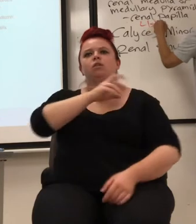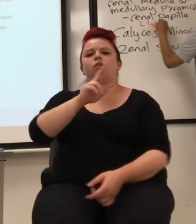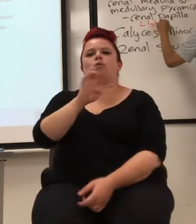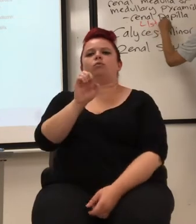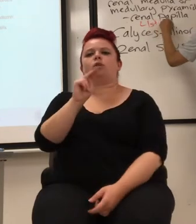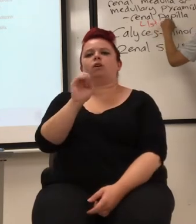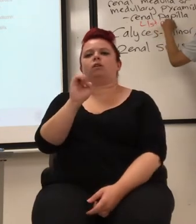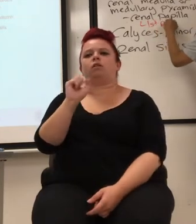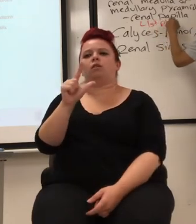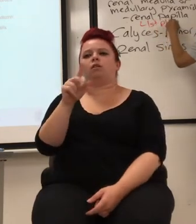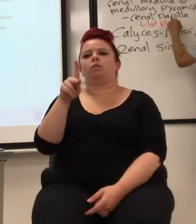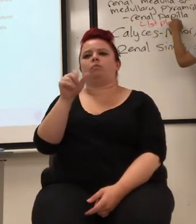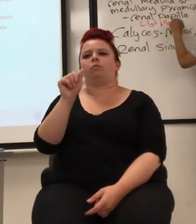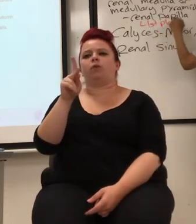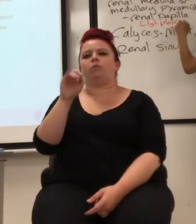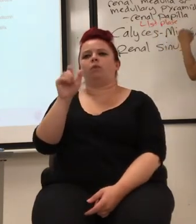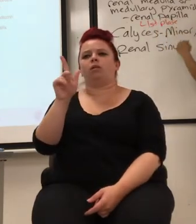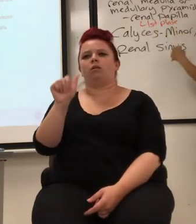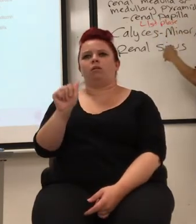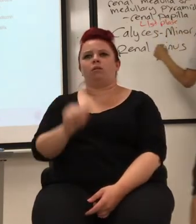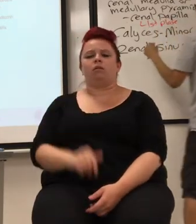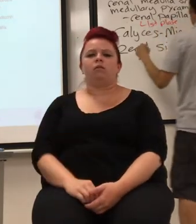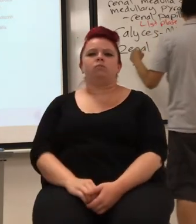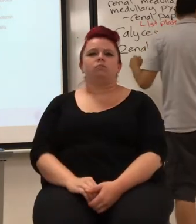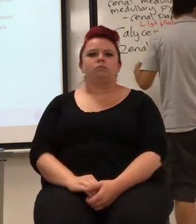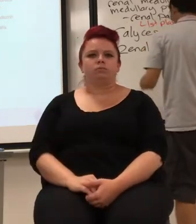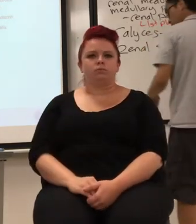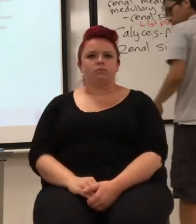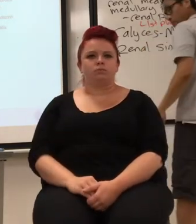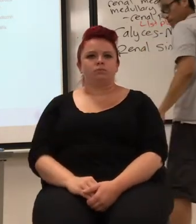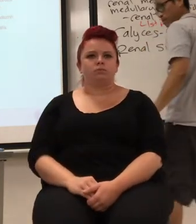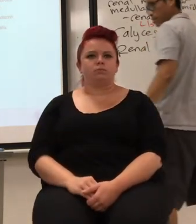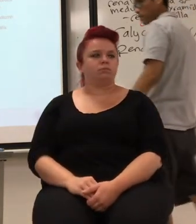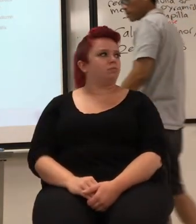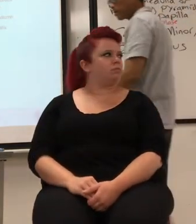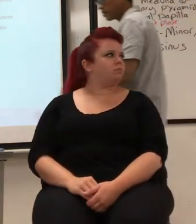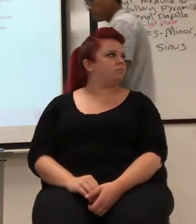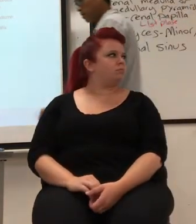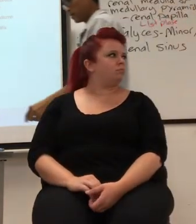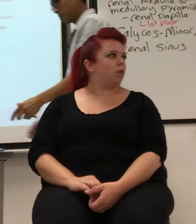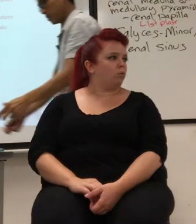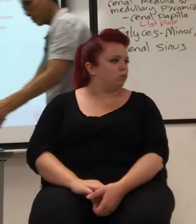First place, you have urine.